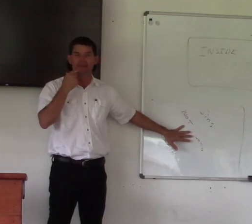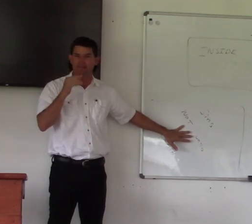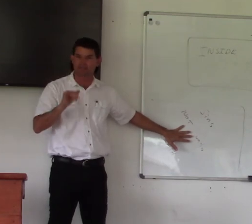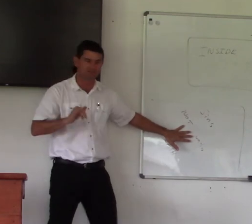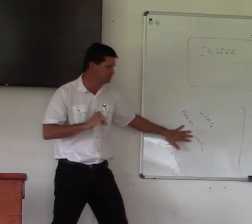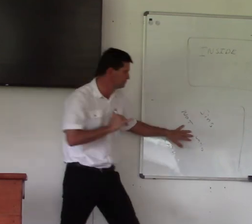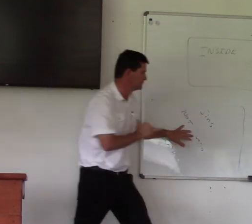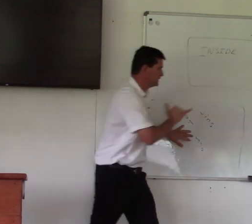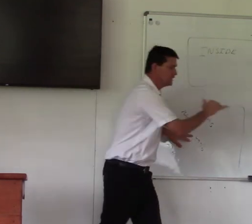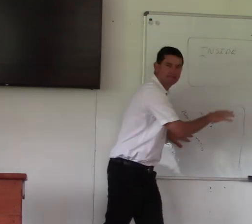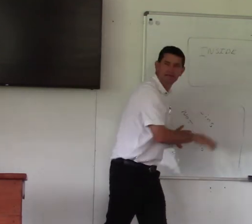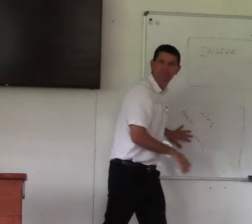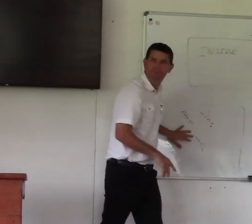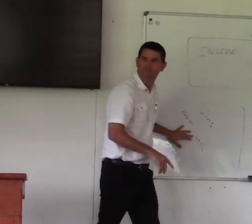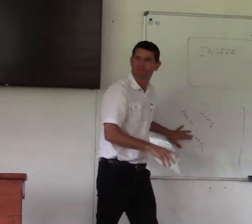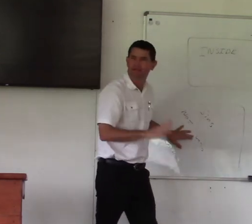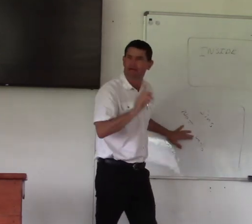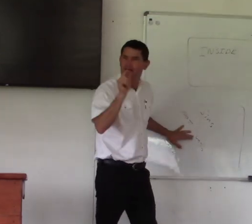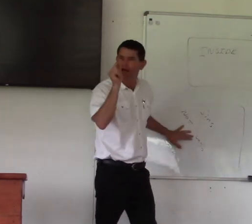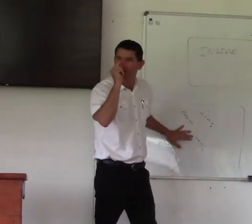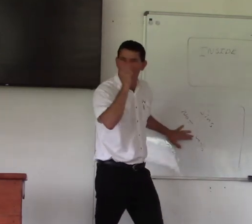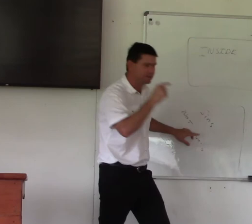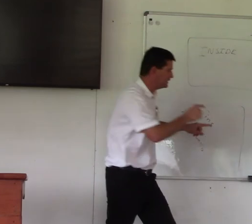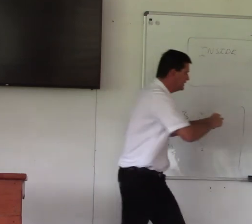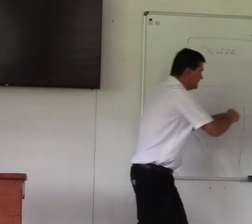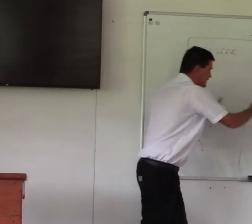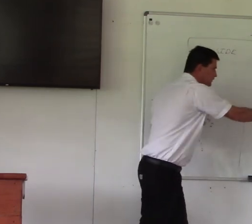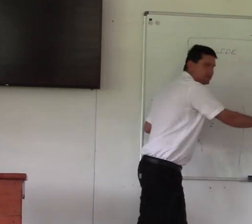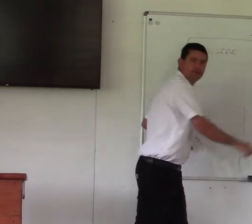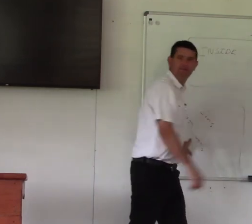serious like them. A little bit different.